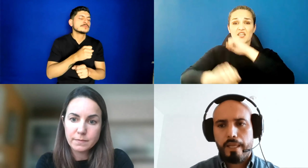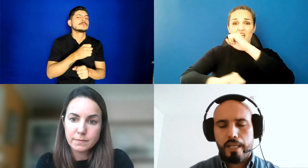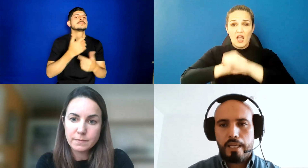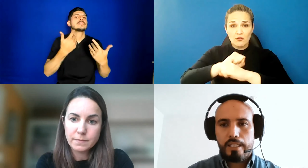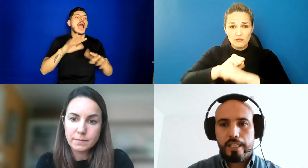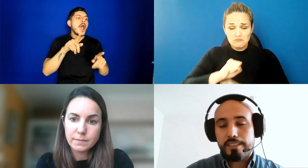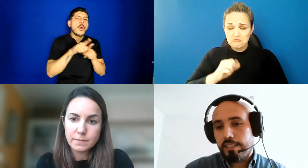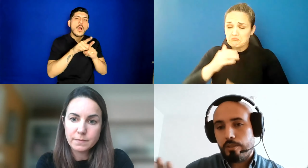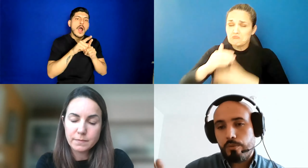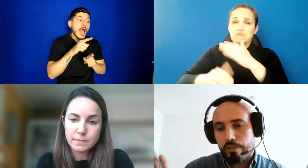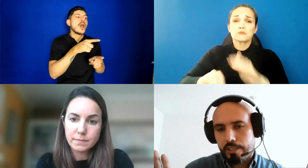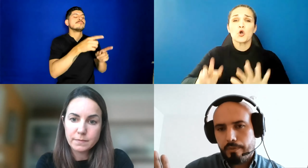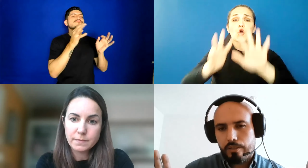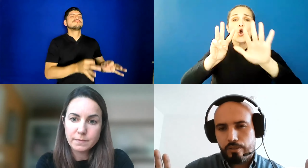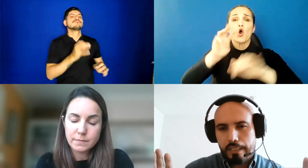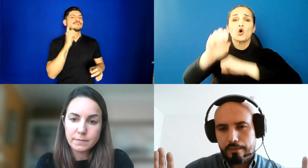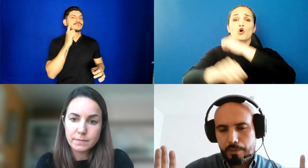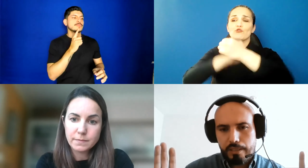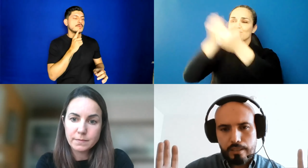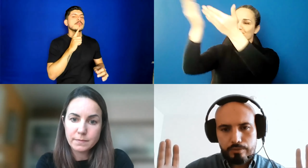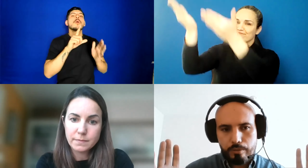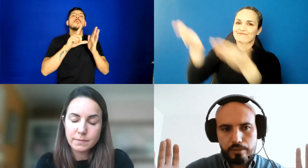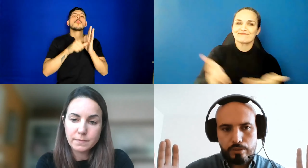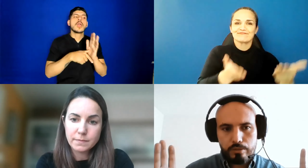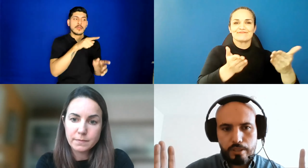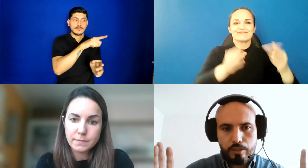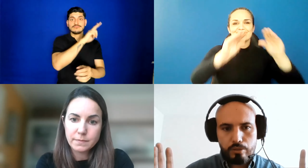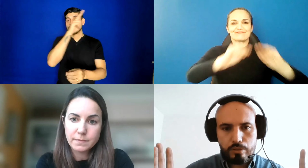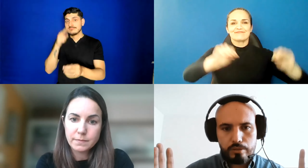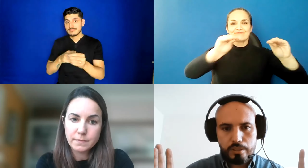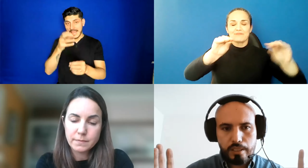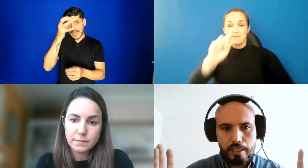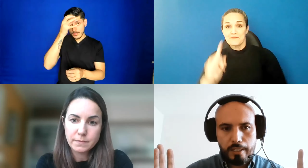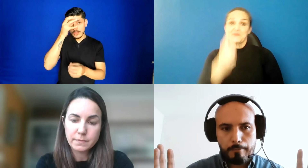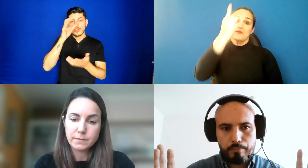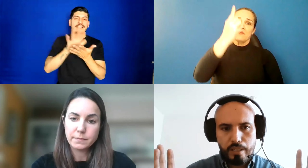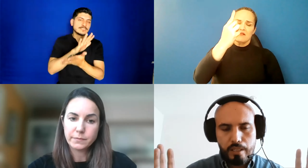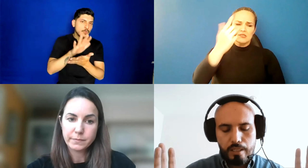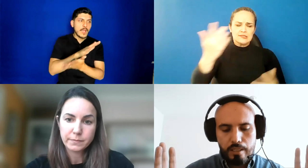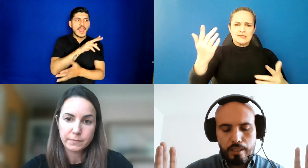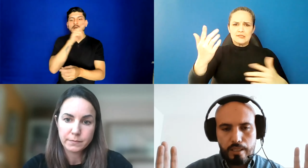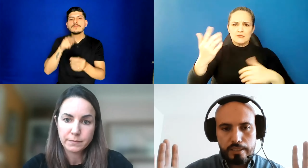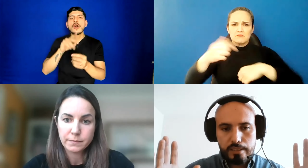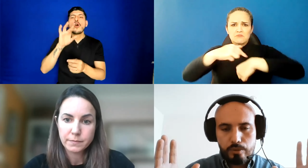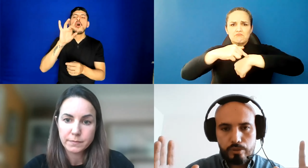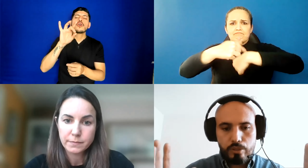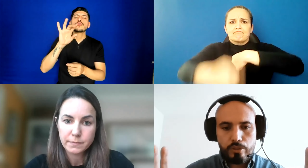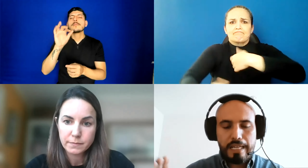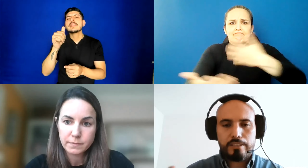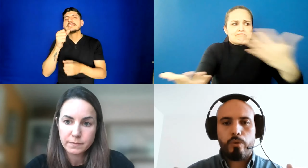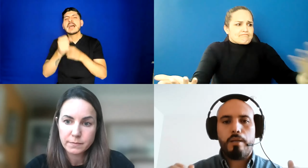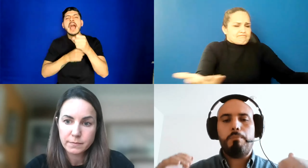their educational later, 6, 8, or 10 years old. And so the first change was